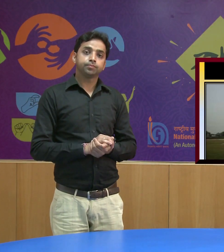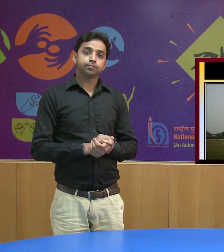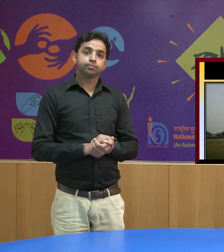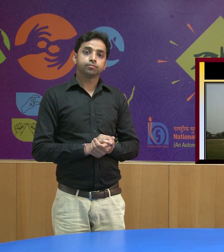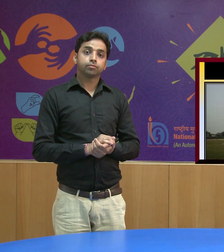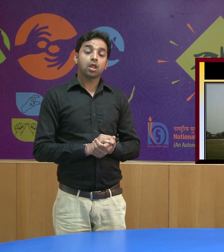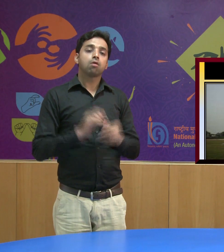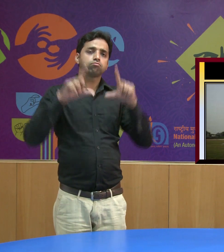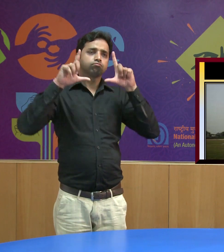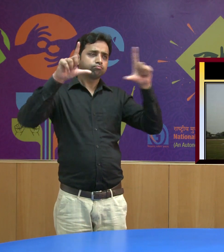images